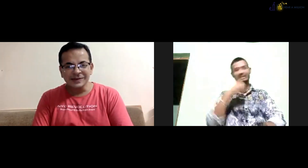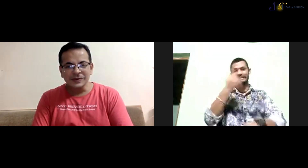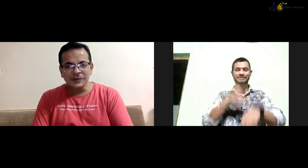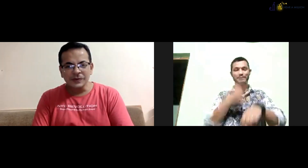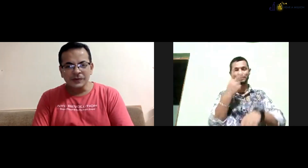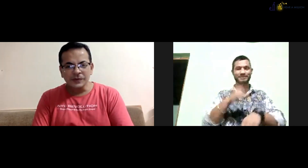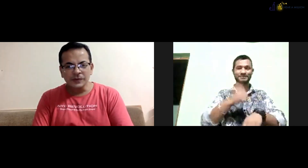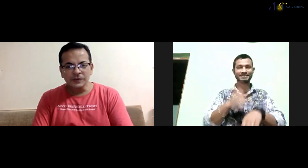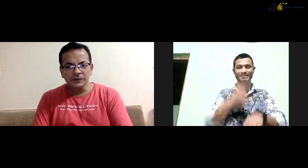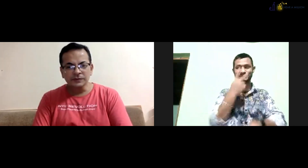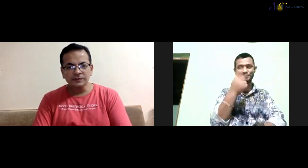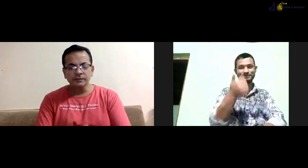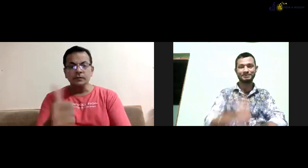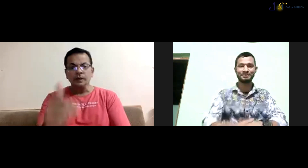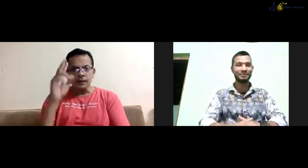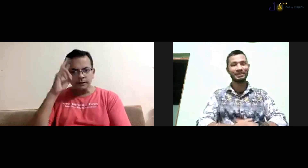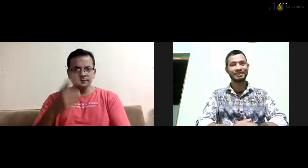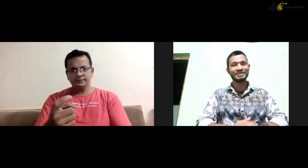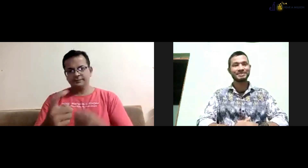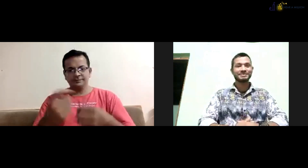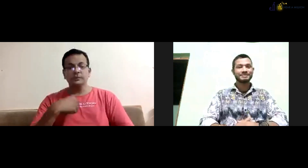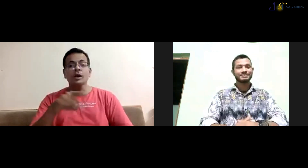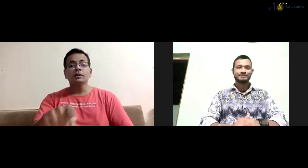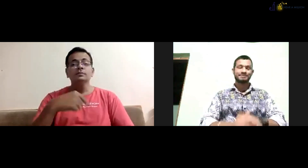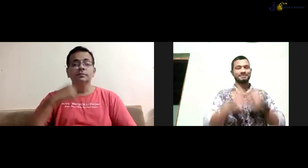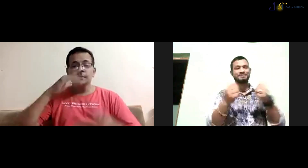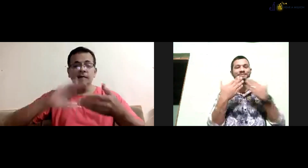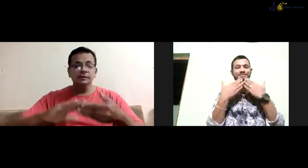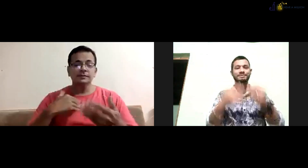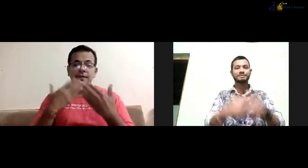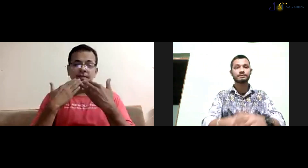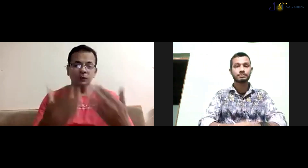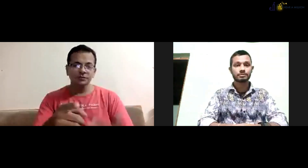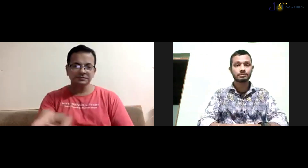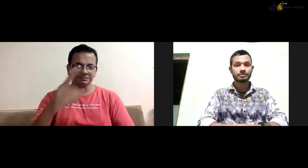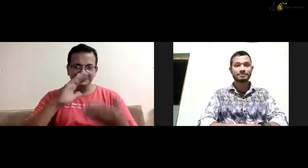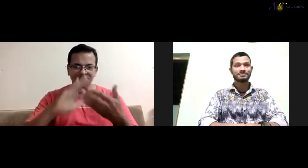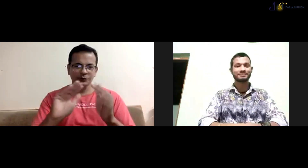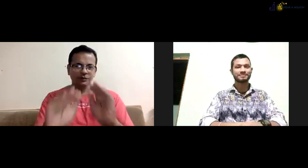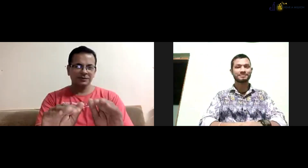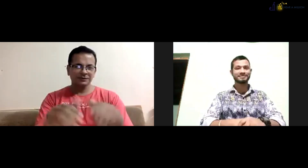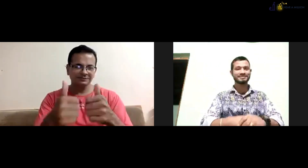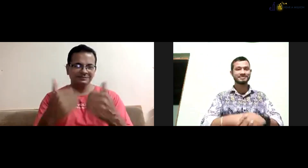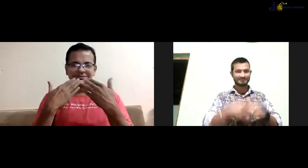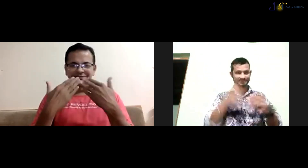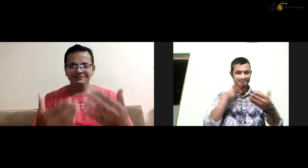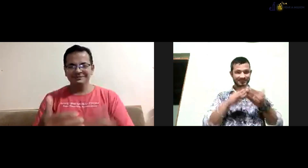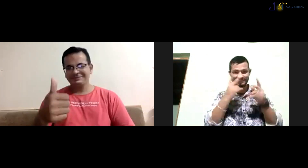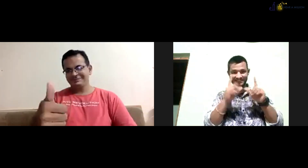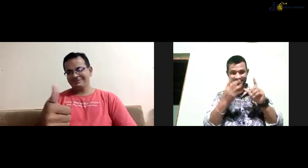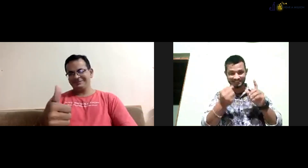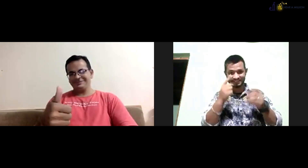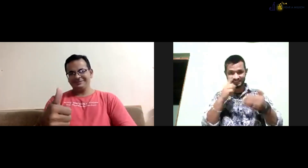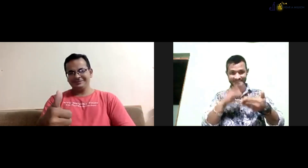Please you give me. I forgot the idea. Okay. I'll see you next time. And say to your wives, thank you